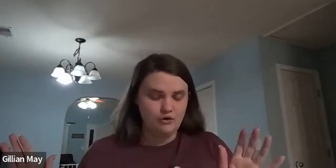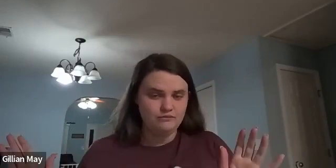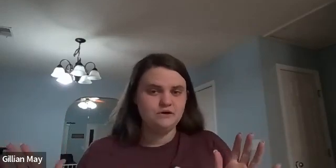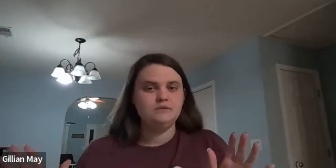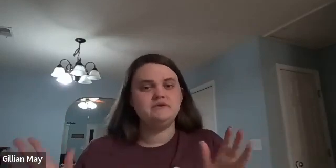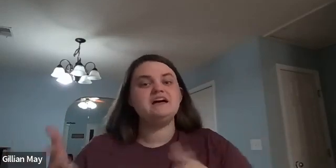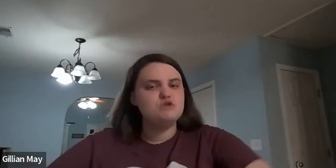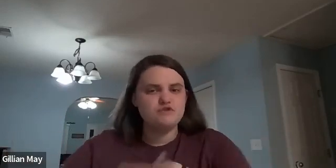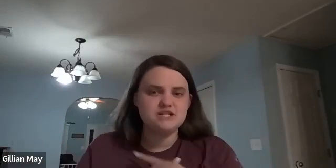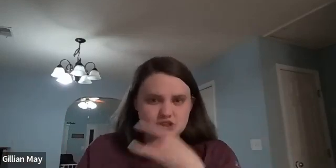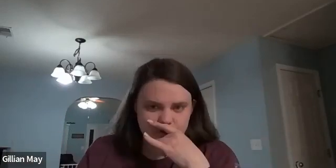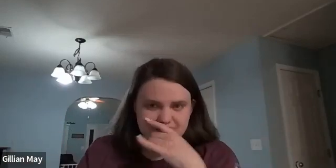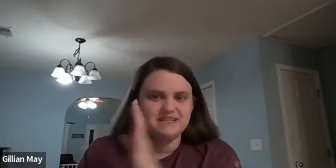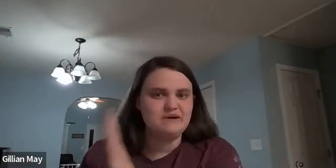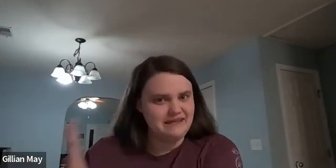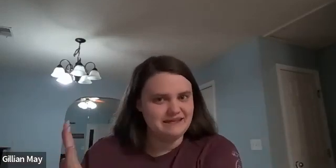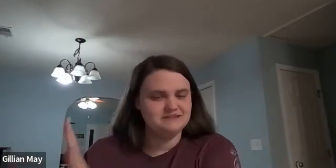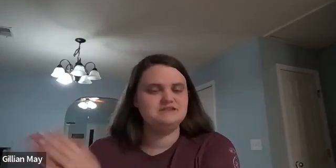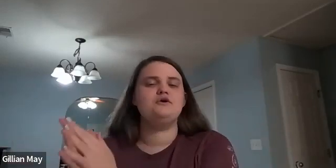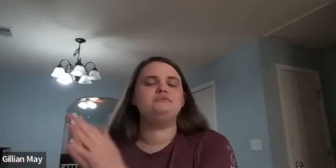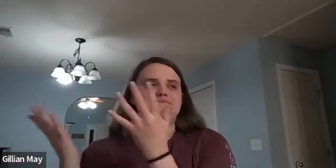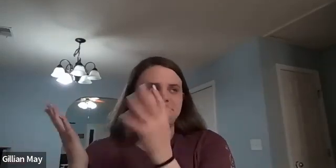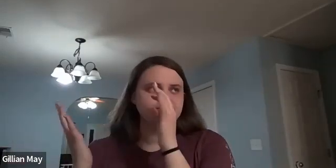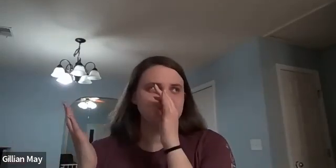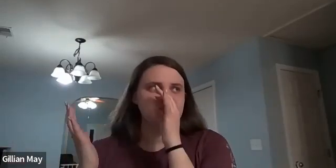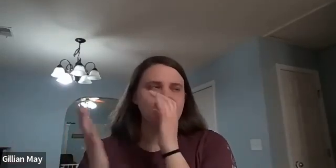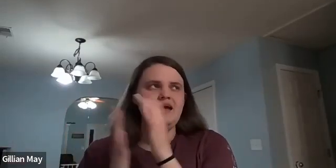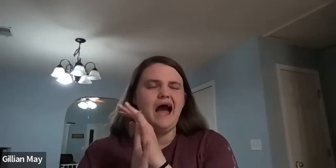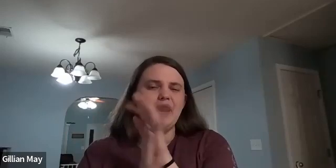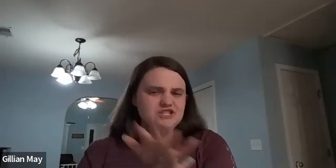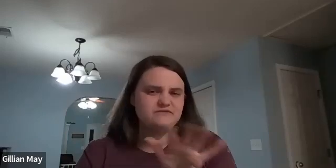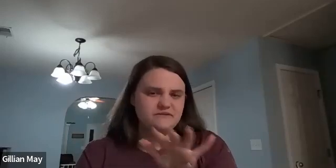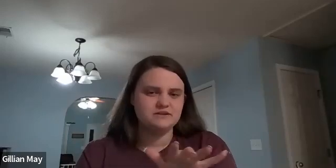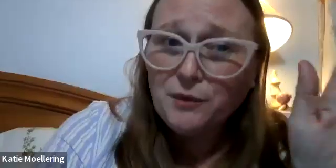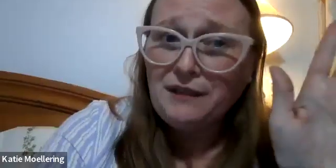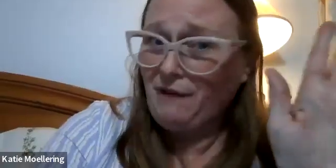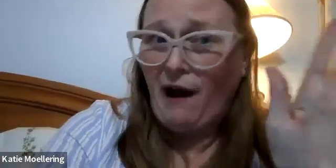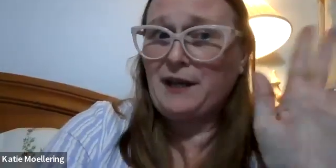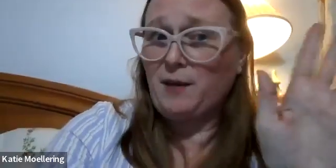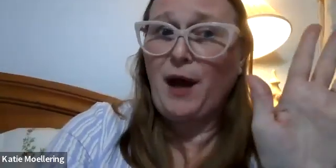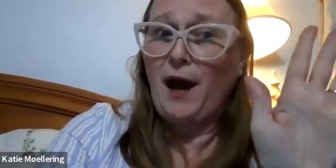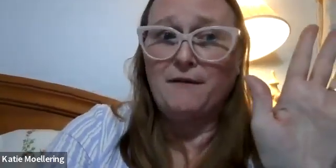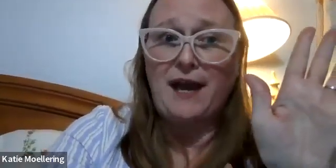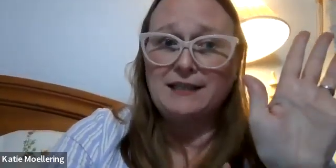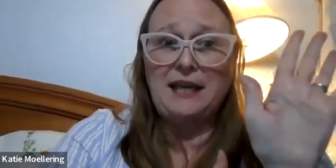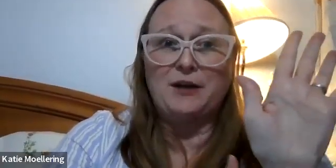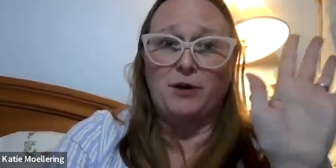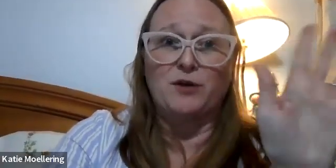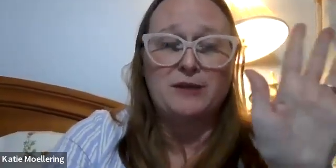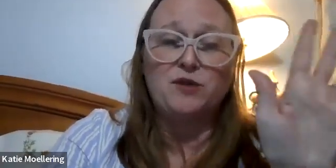out. But that's more for my children. That's my kids. So I mean, I'm totally not above acting out a murder mystery